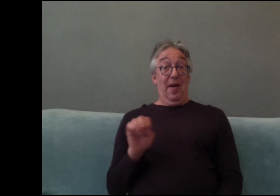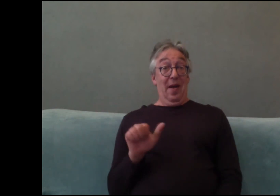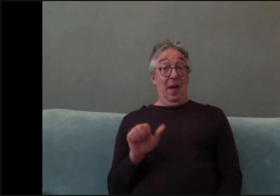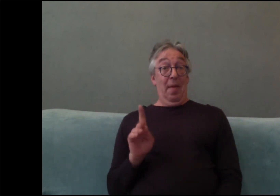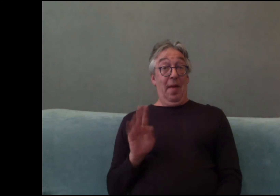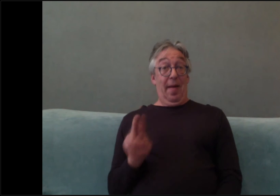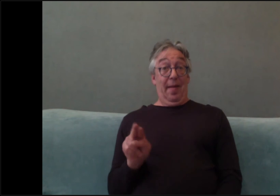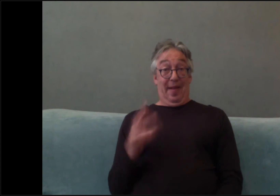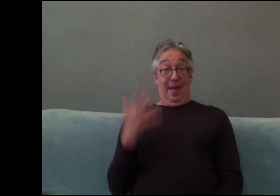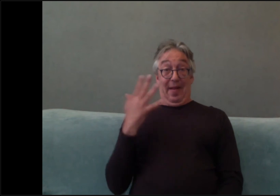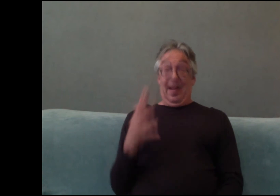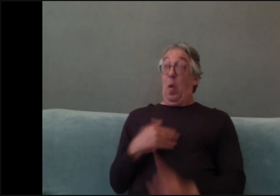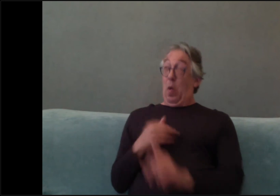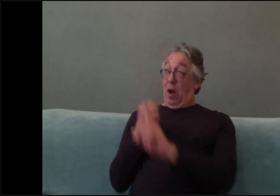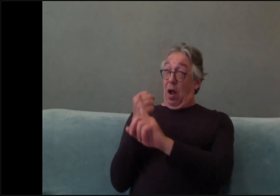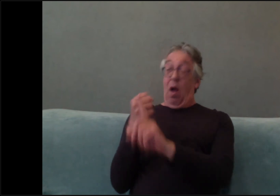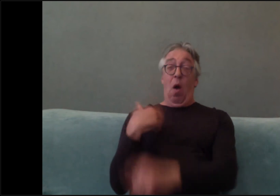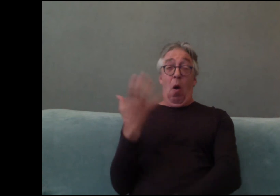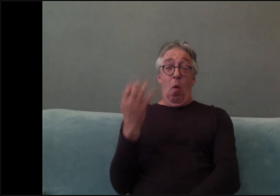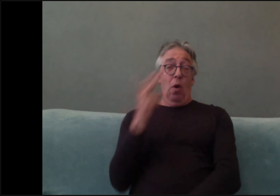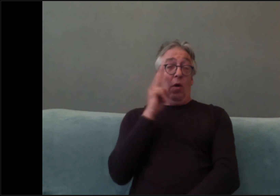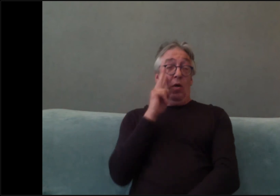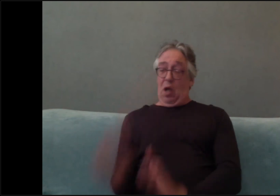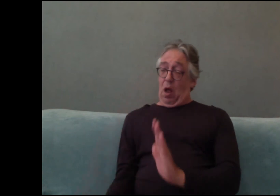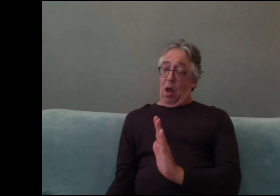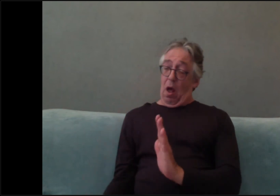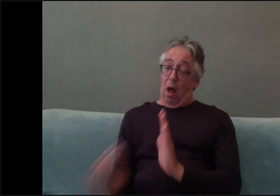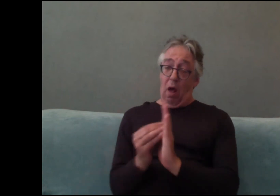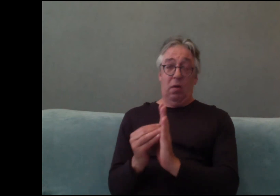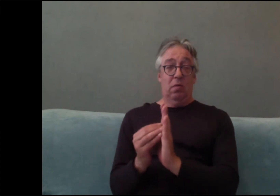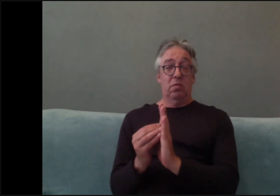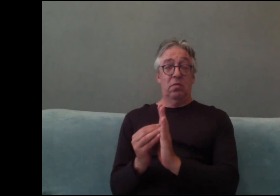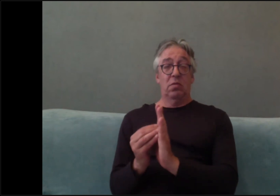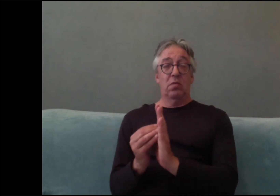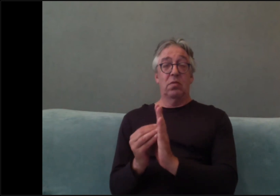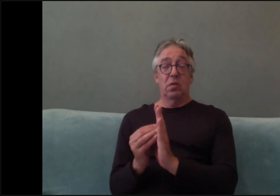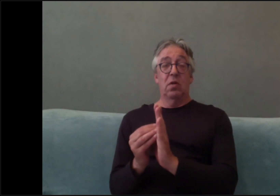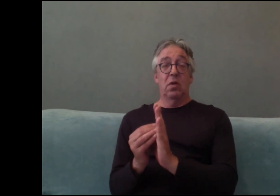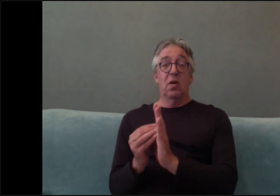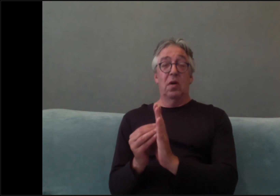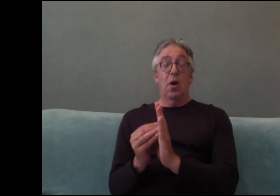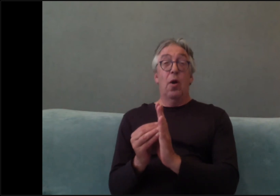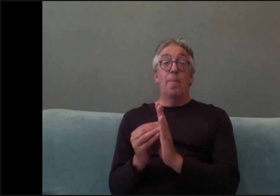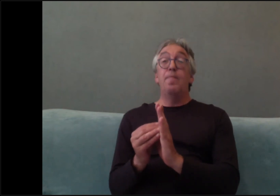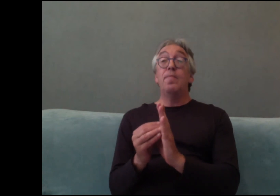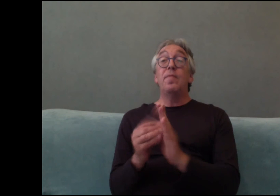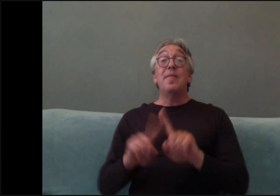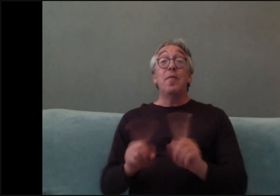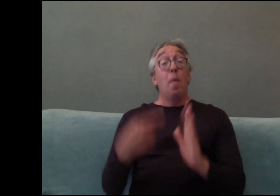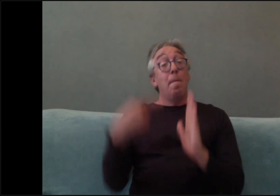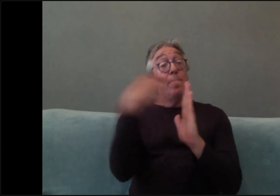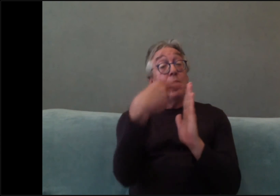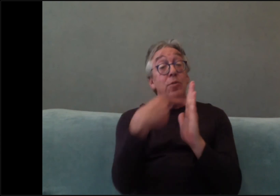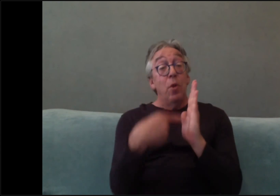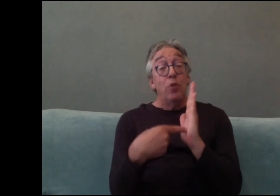implement concrete initiatives for different principles. For the EDF, I think the target 17